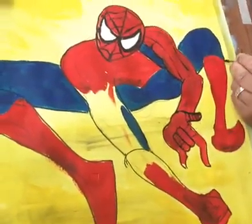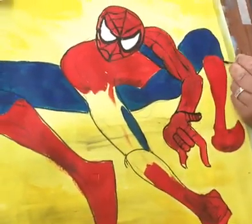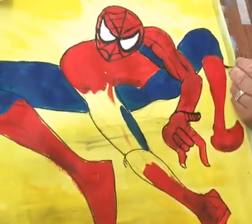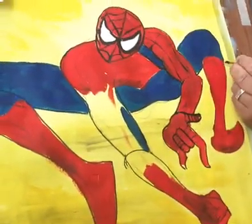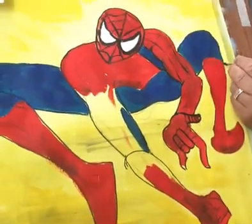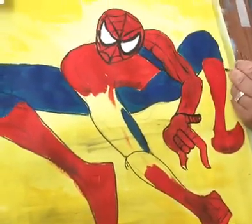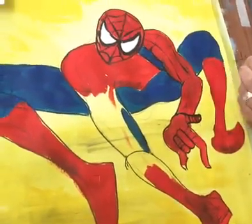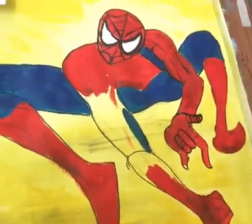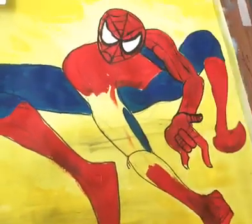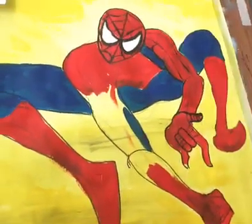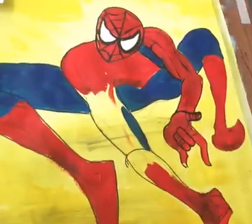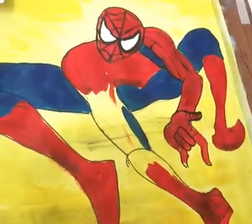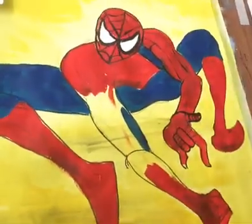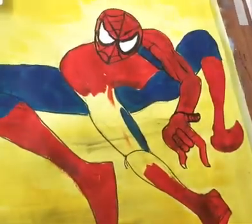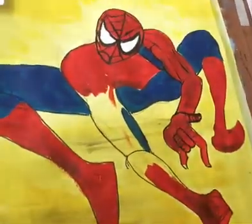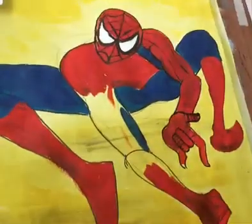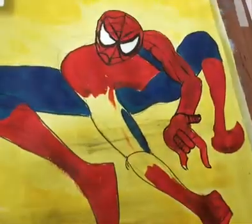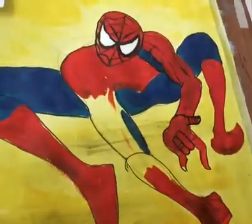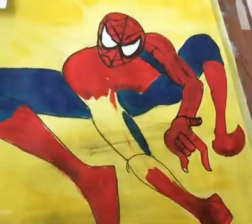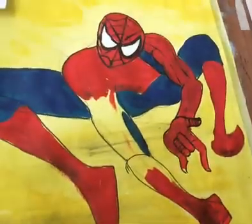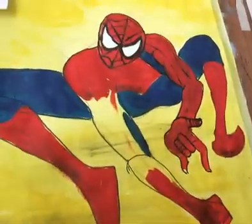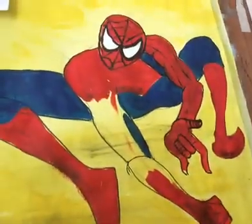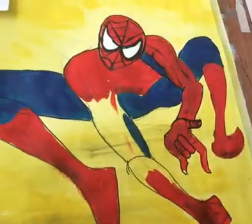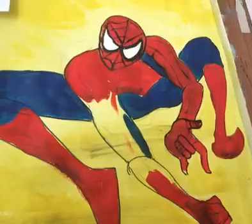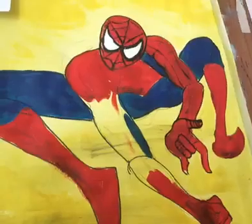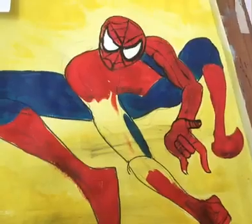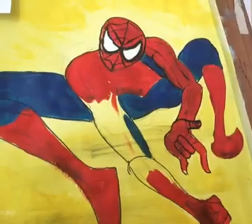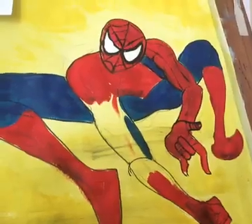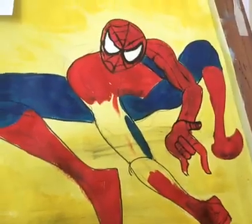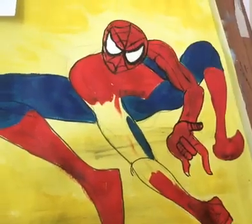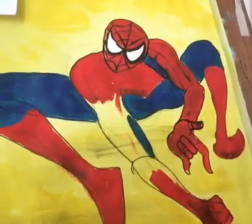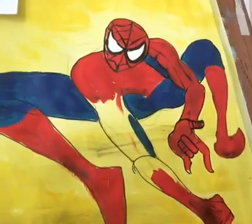and check my time.